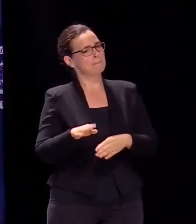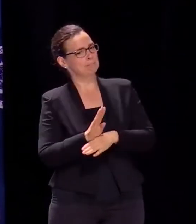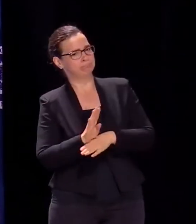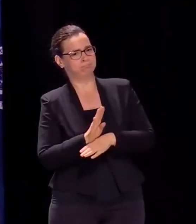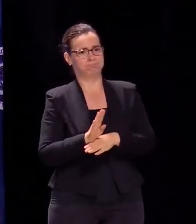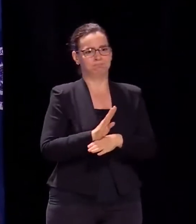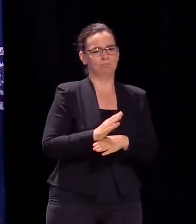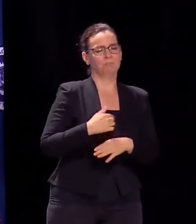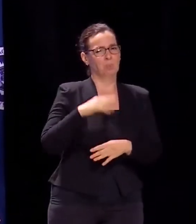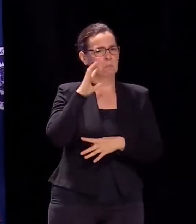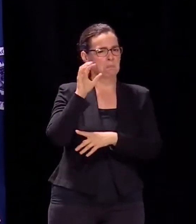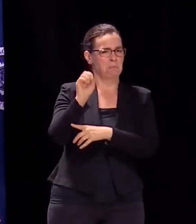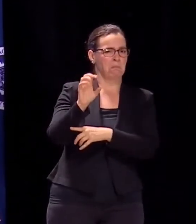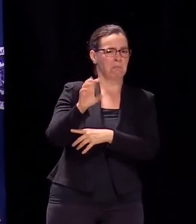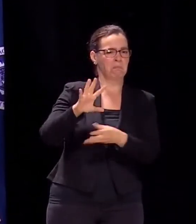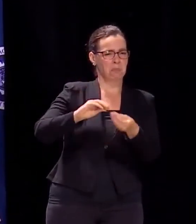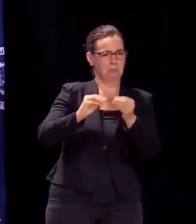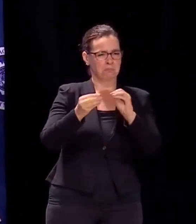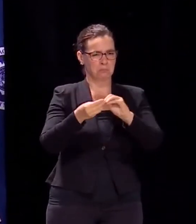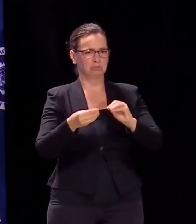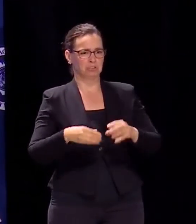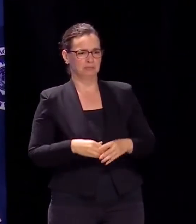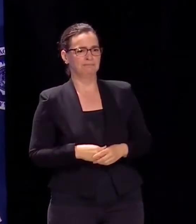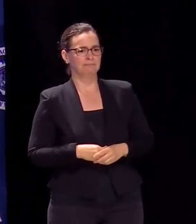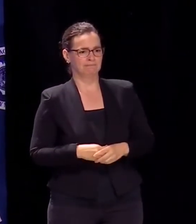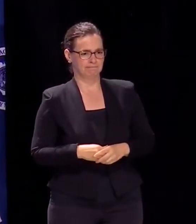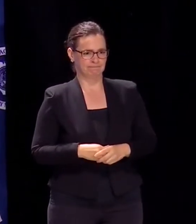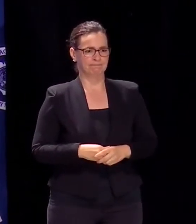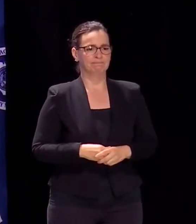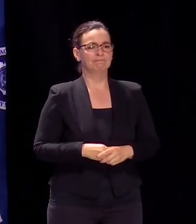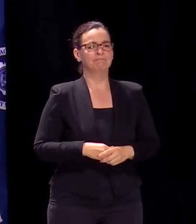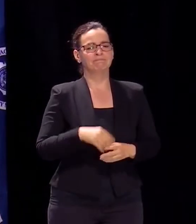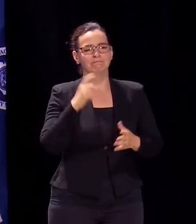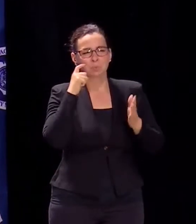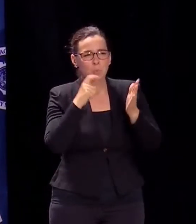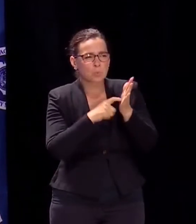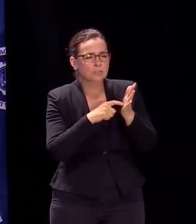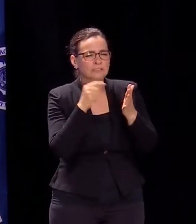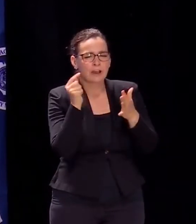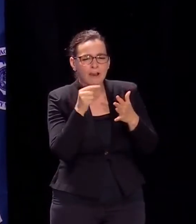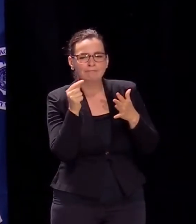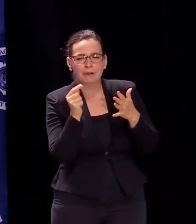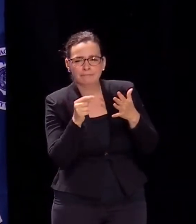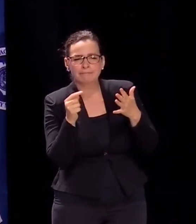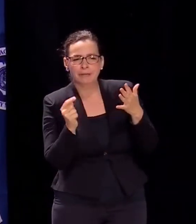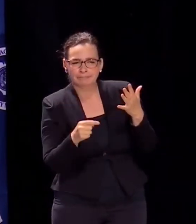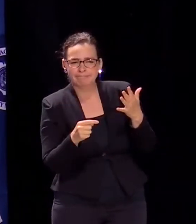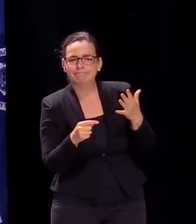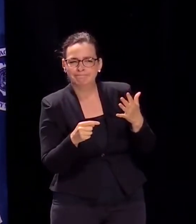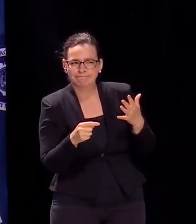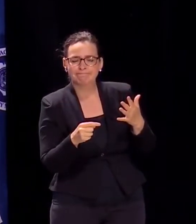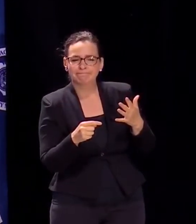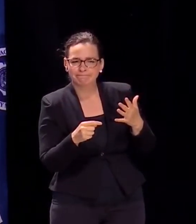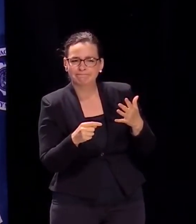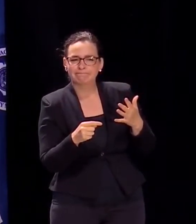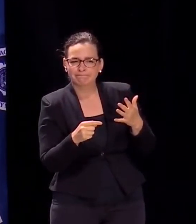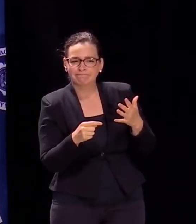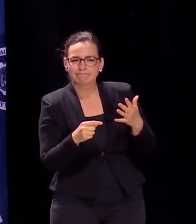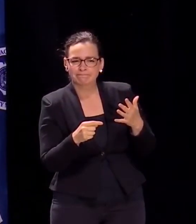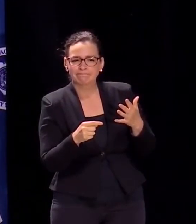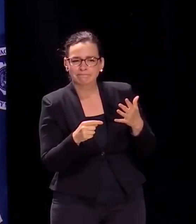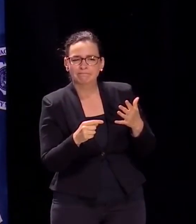over some of the data, some of the things we're seeing. We'll go into some in-depth details